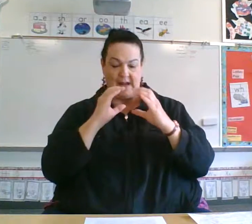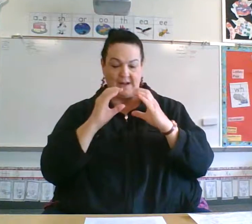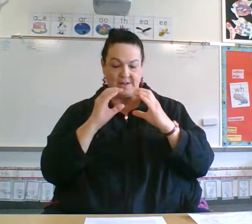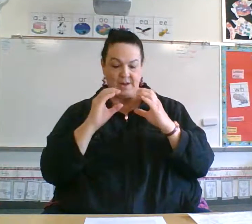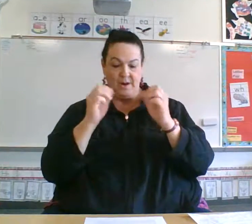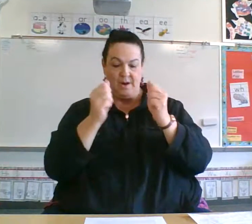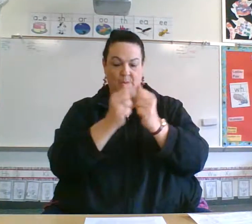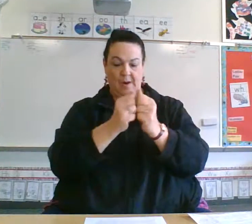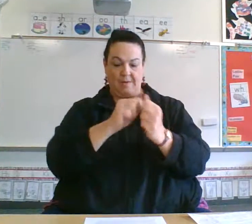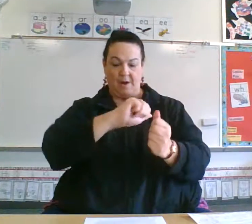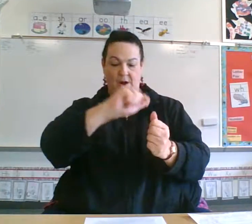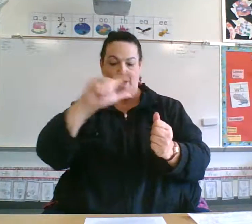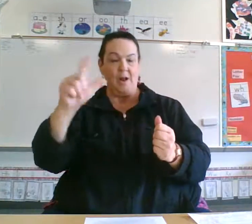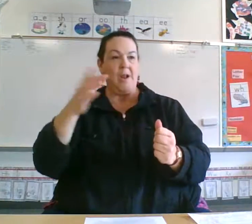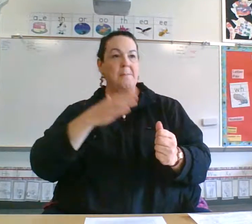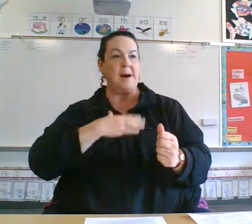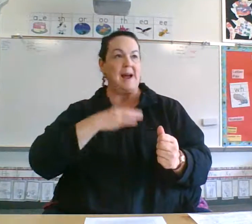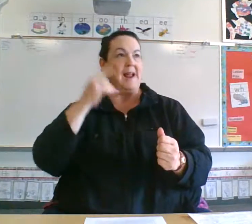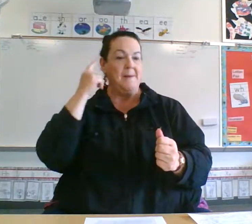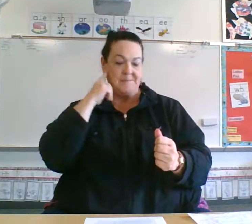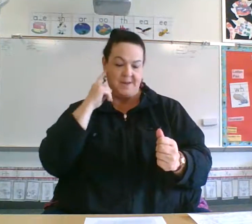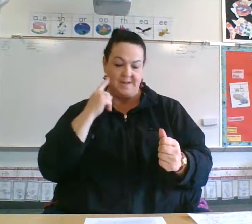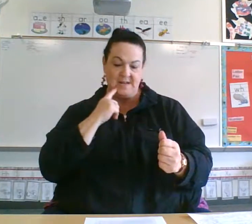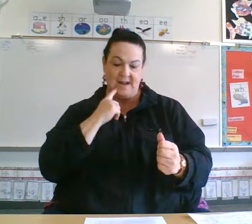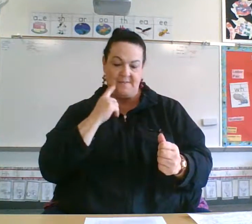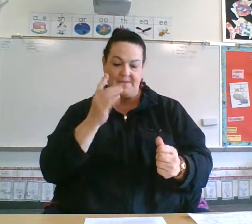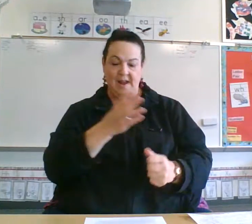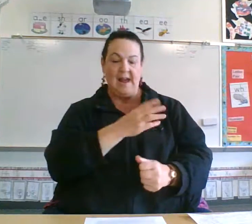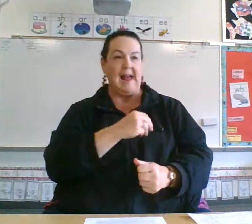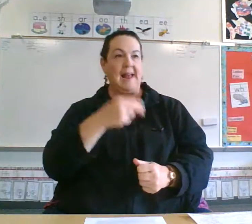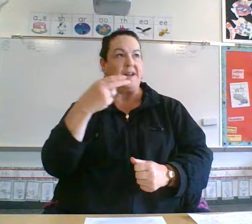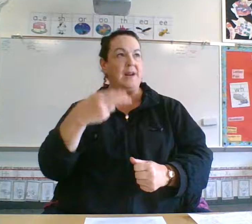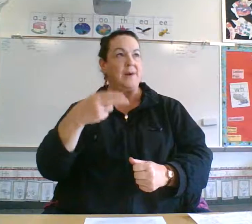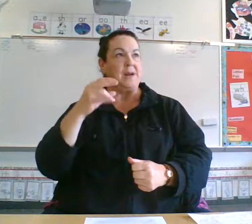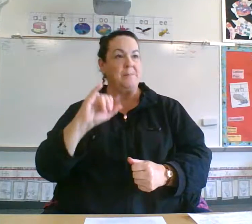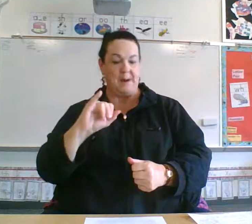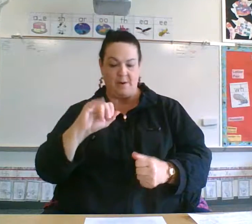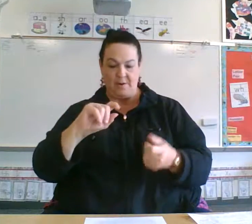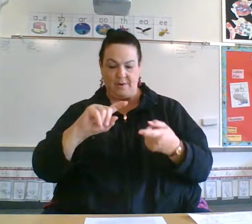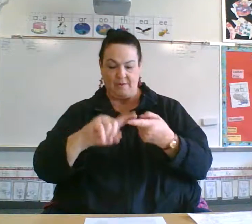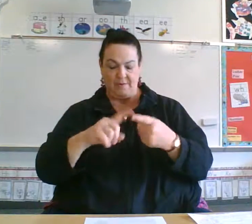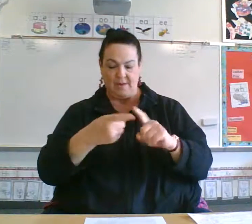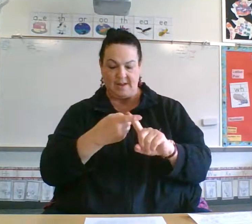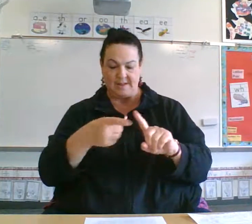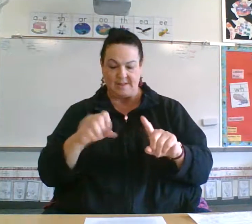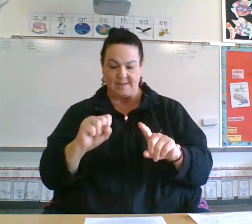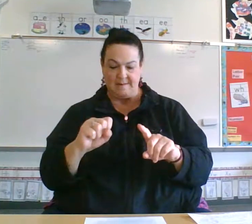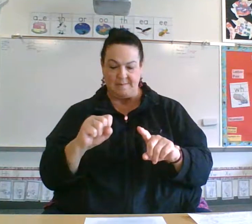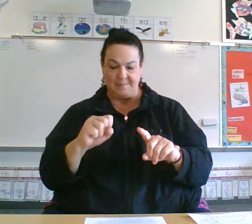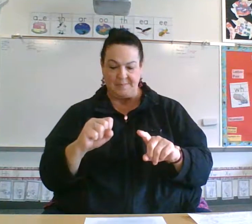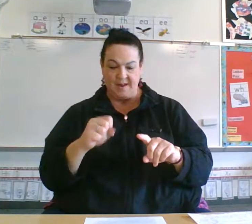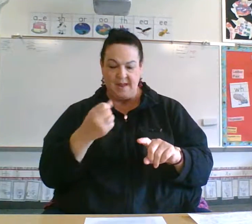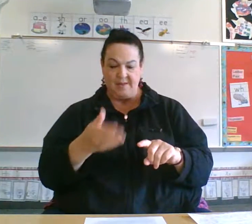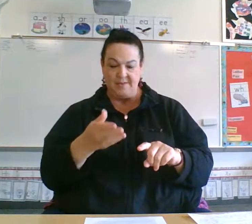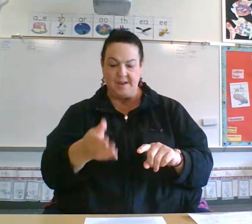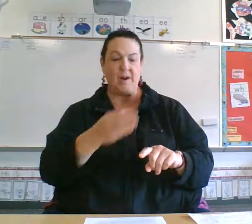communicate with all my deaf and hearing impaired friends. There